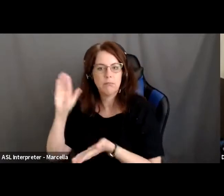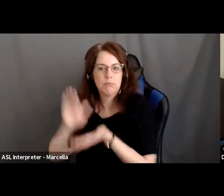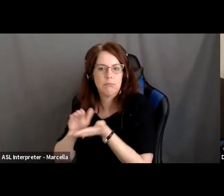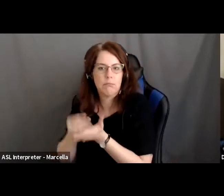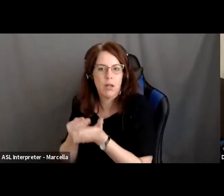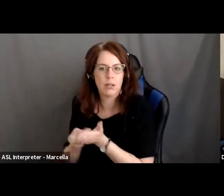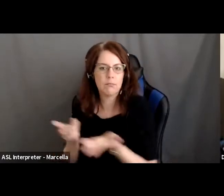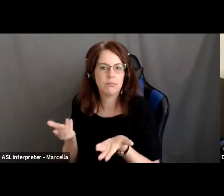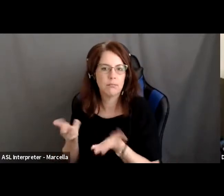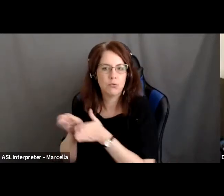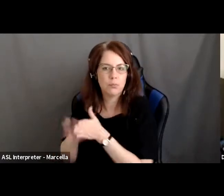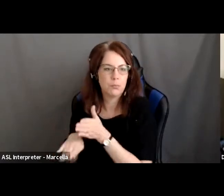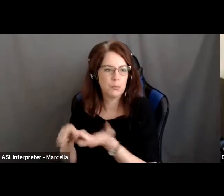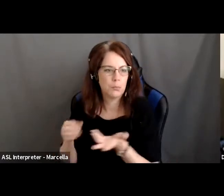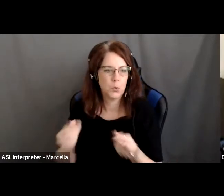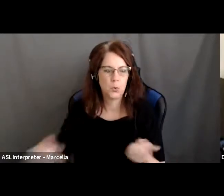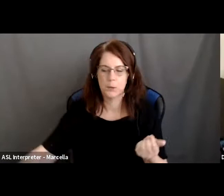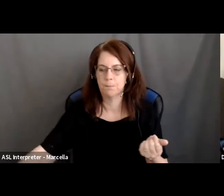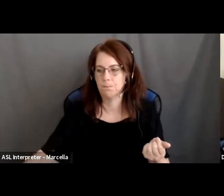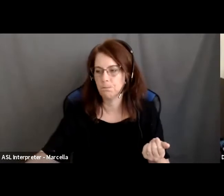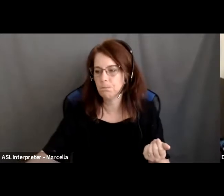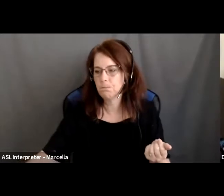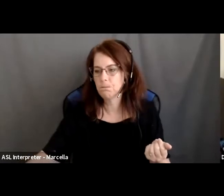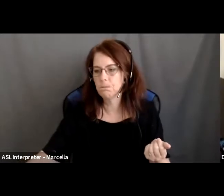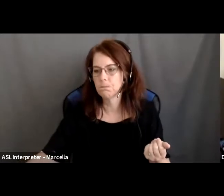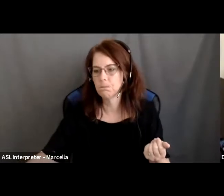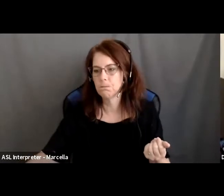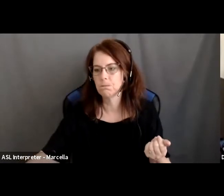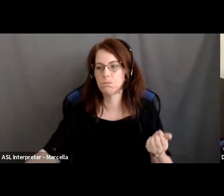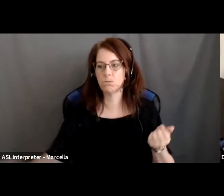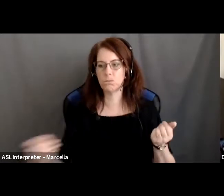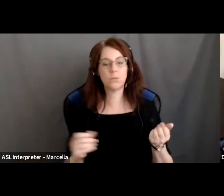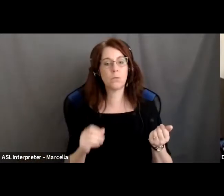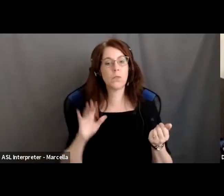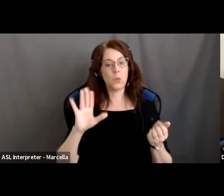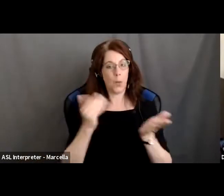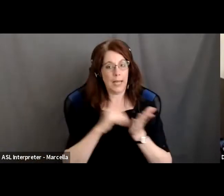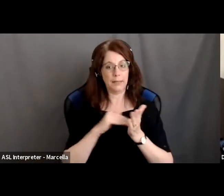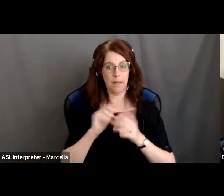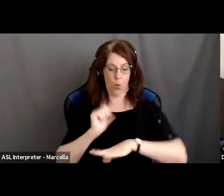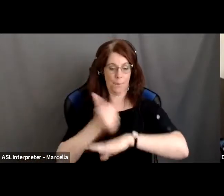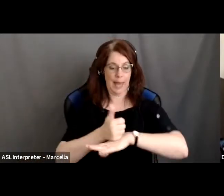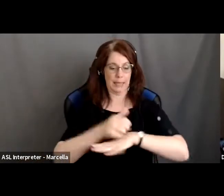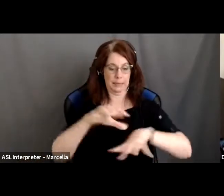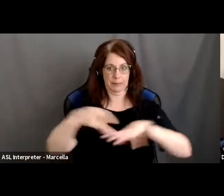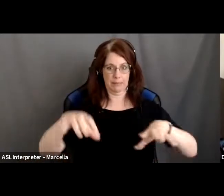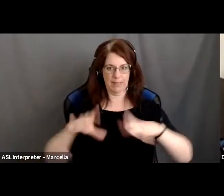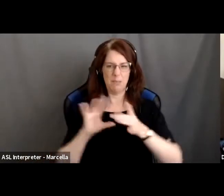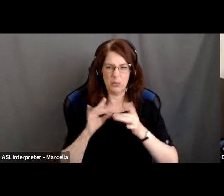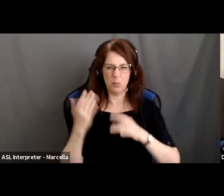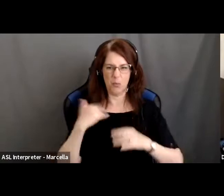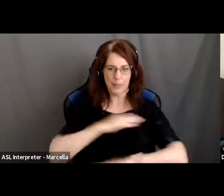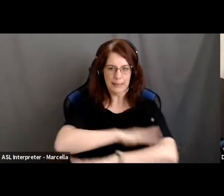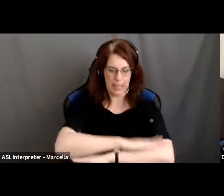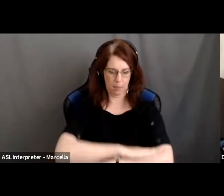So we're going to move ahead. So some considerations for placement. As I mentioned, is the table